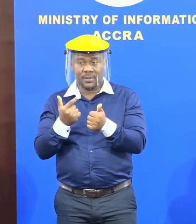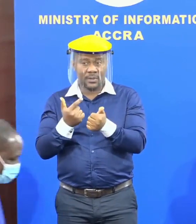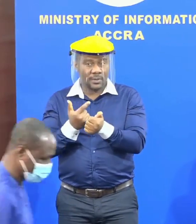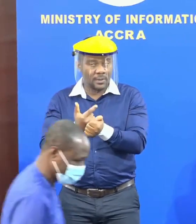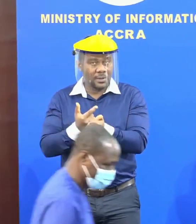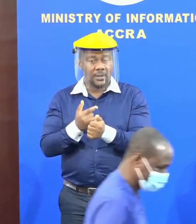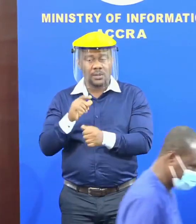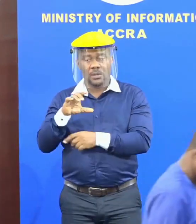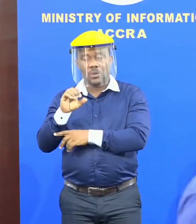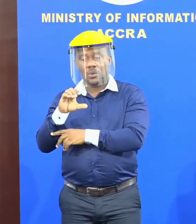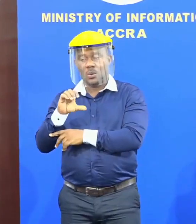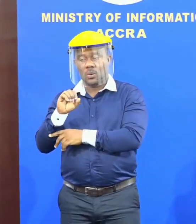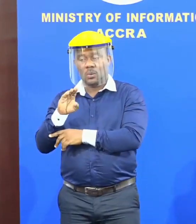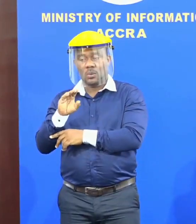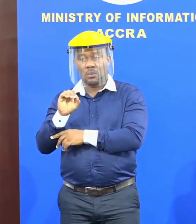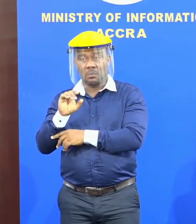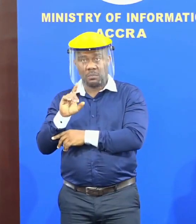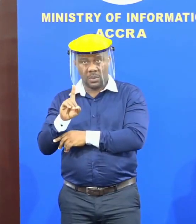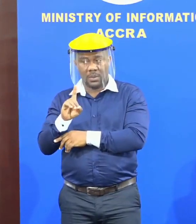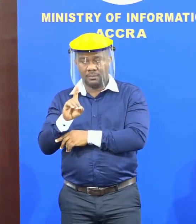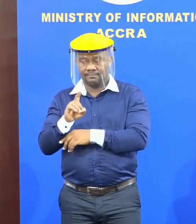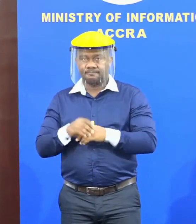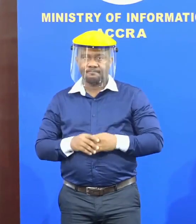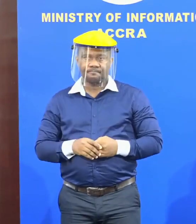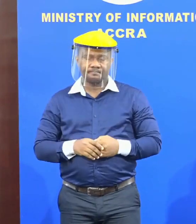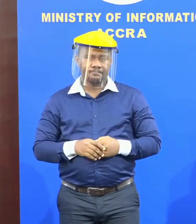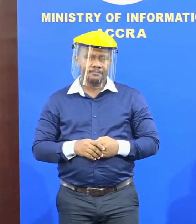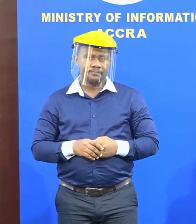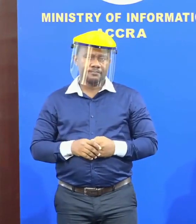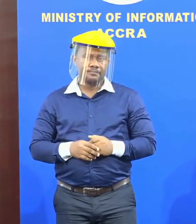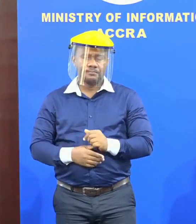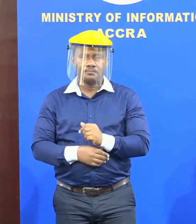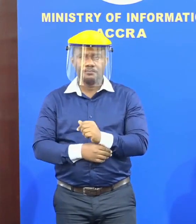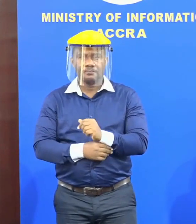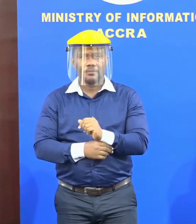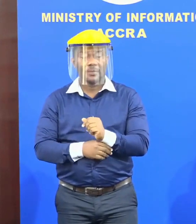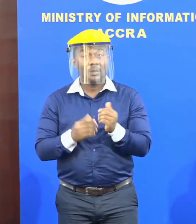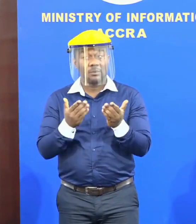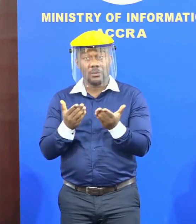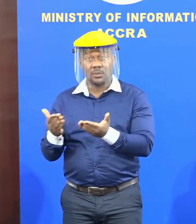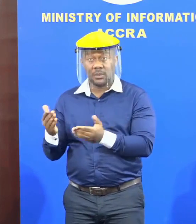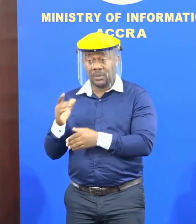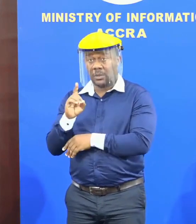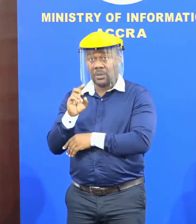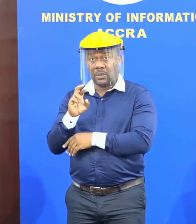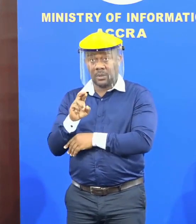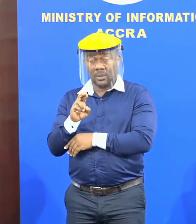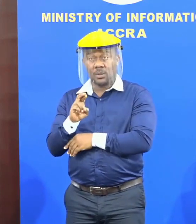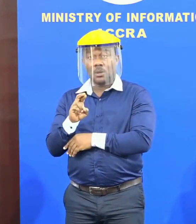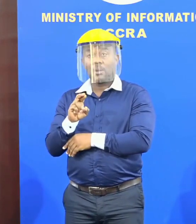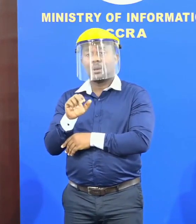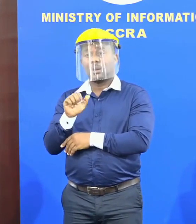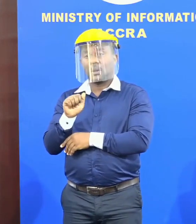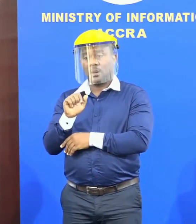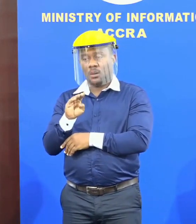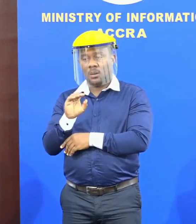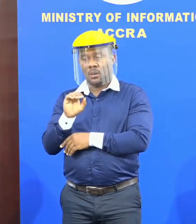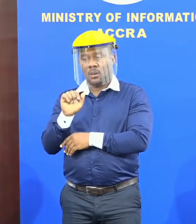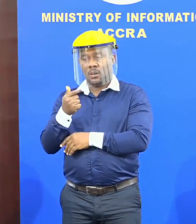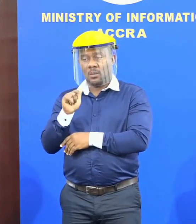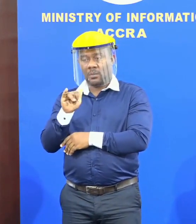quick update. While we sanitize the podium, we're going to prepare for Dr. Patrick Kuma Boaje, who will shortly join us with the third update.